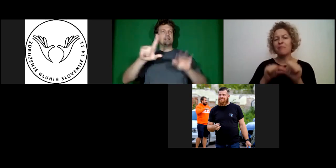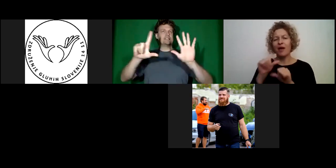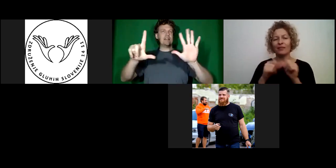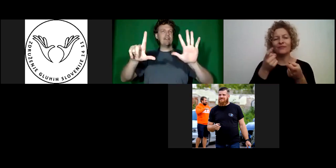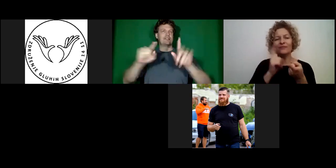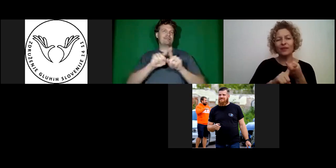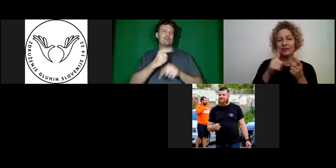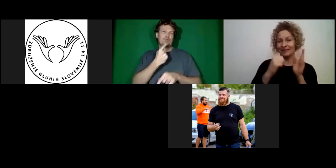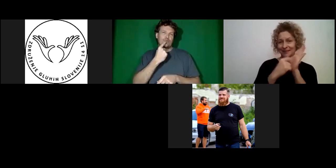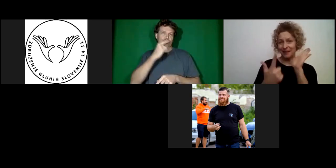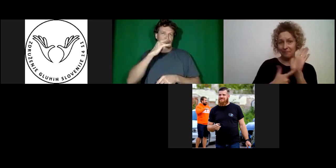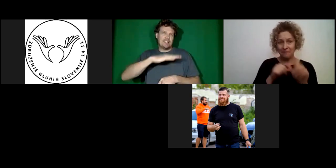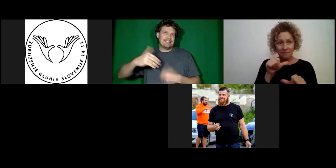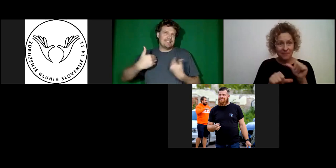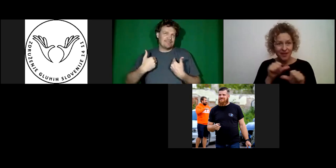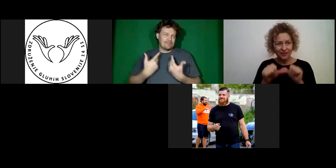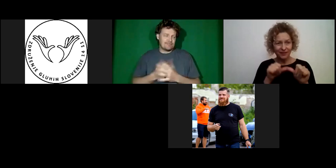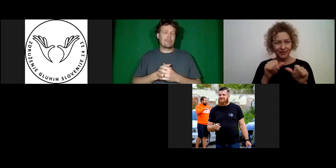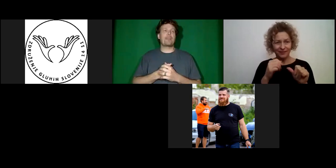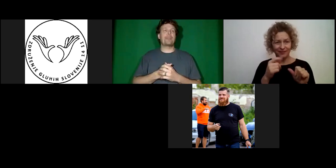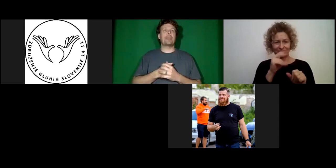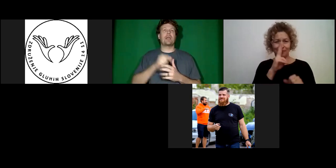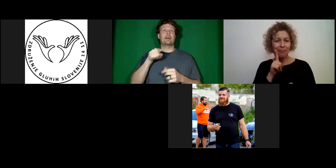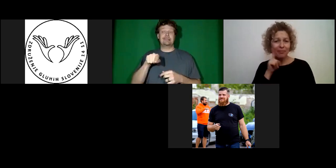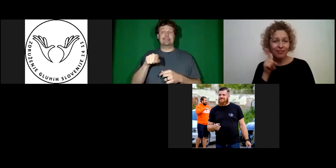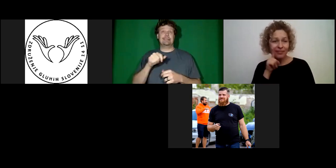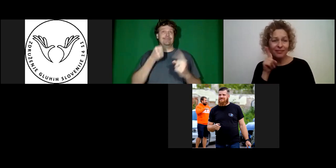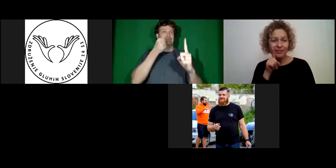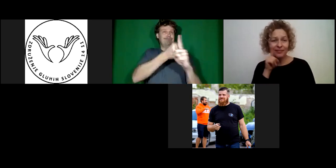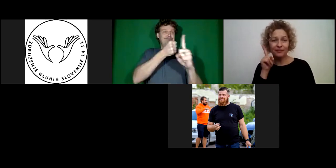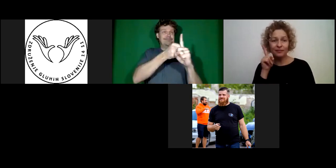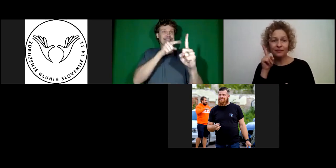And I was lucky. At that time, I was only 17 years old, so still a kid.